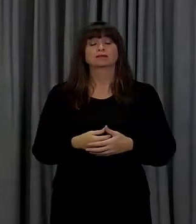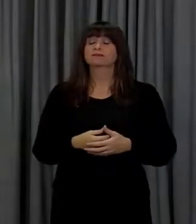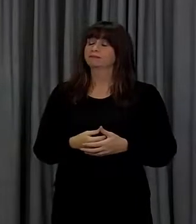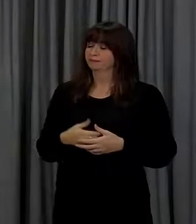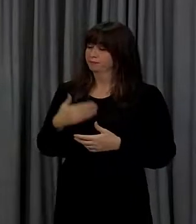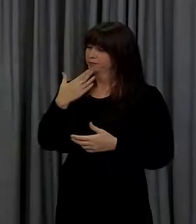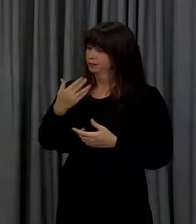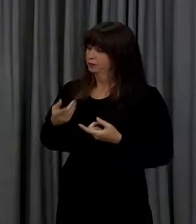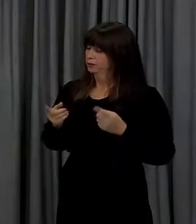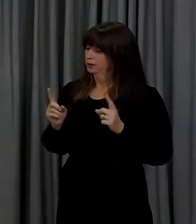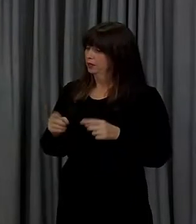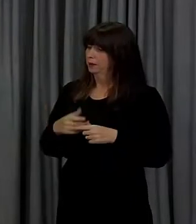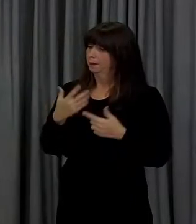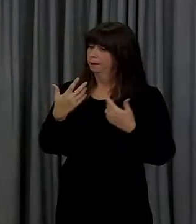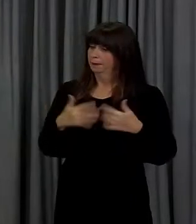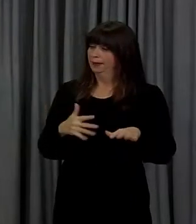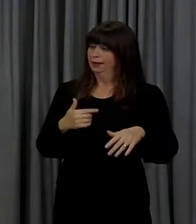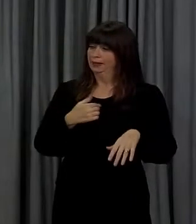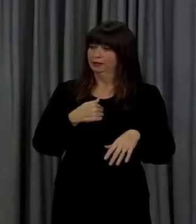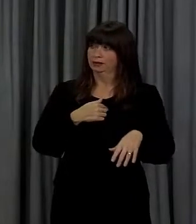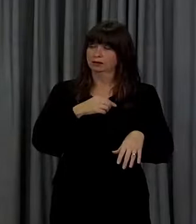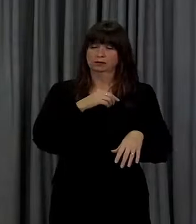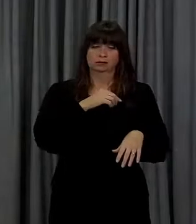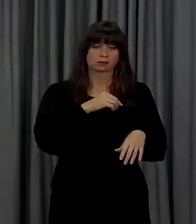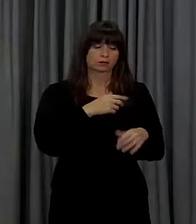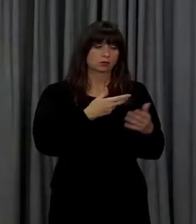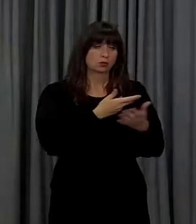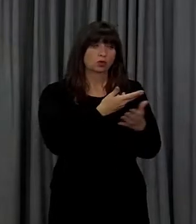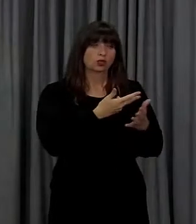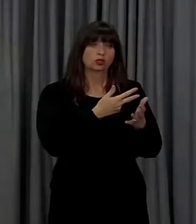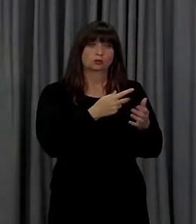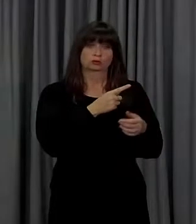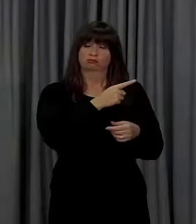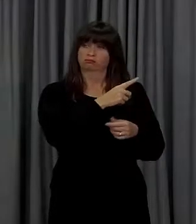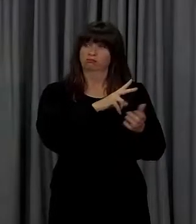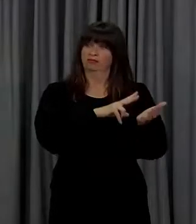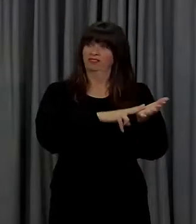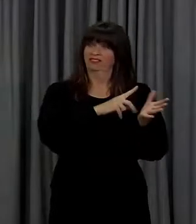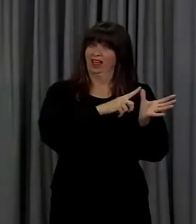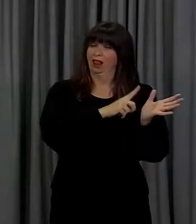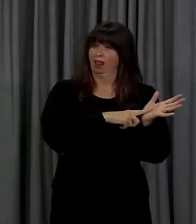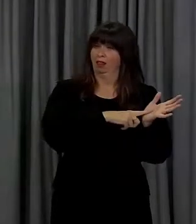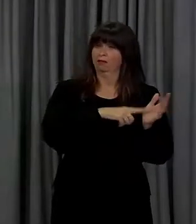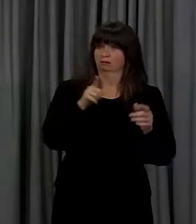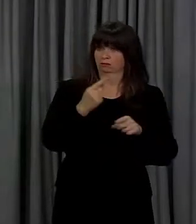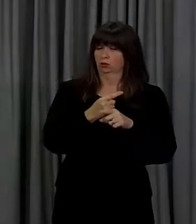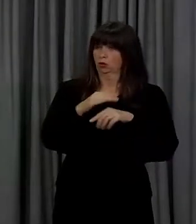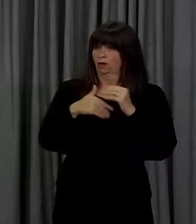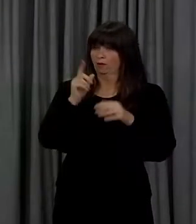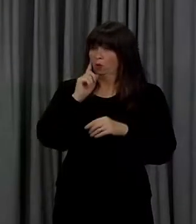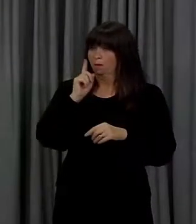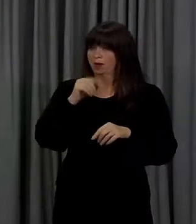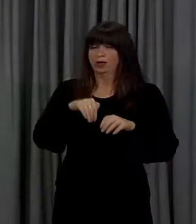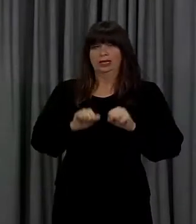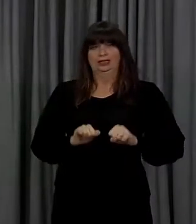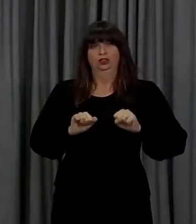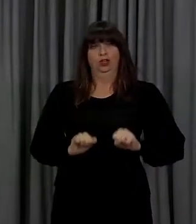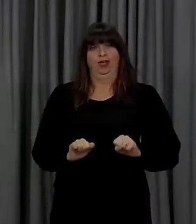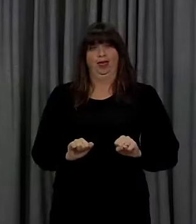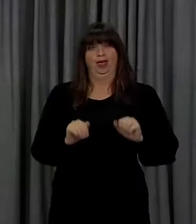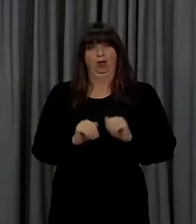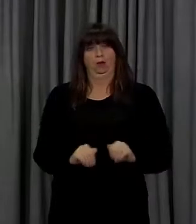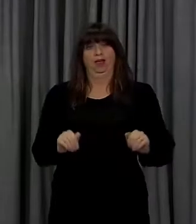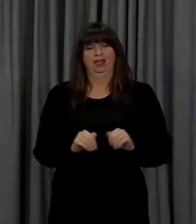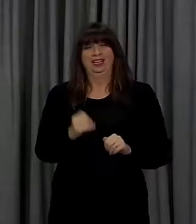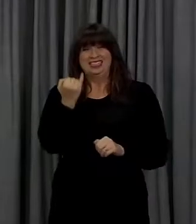Minister. We've been speaking to Val, the case that Will mentioned, a lady